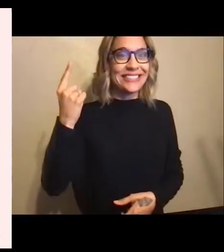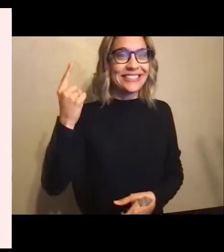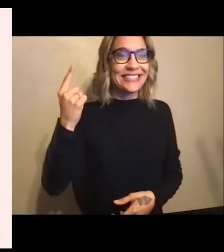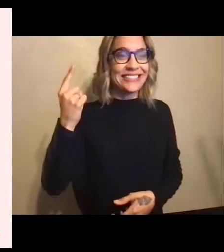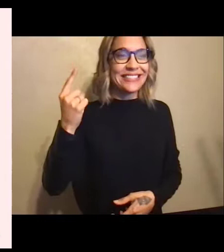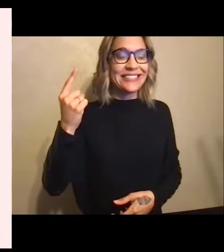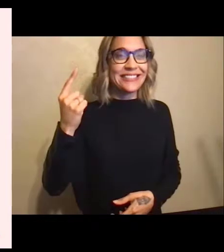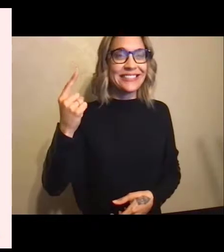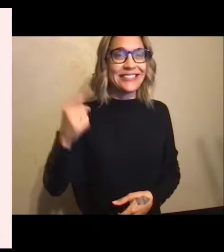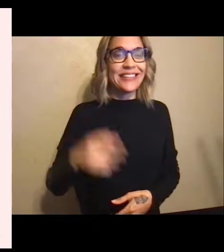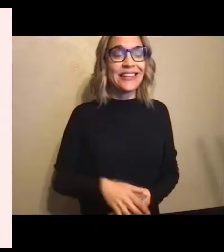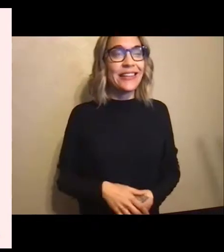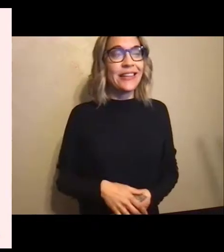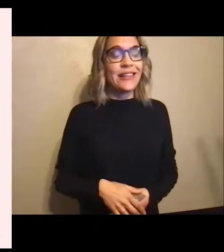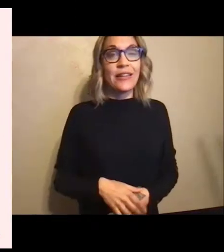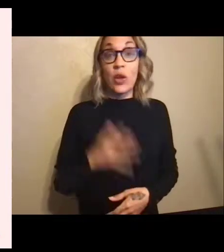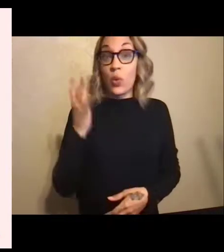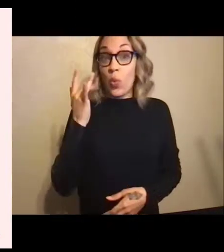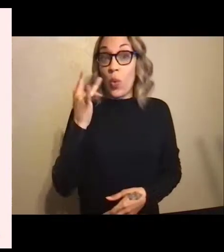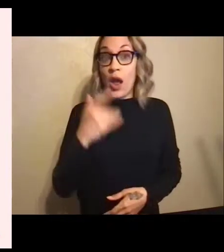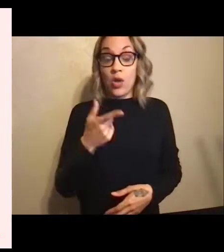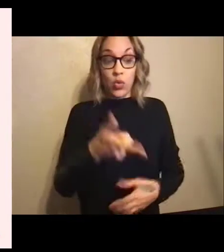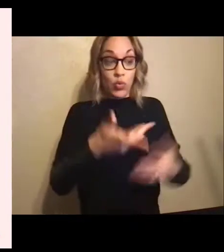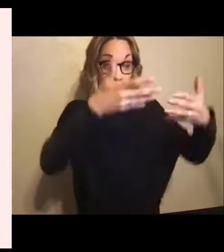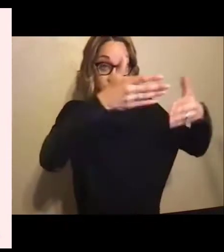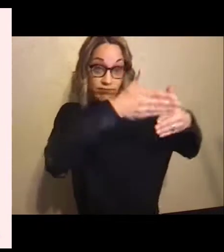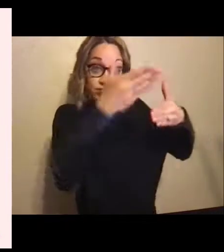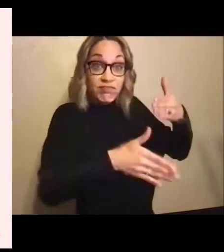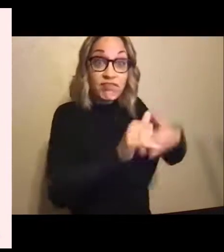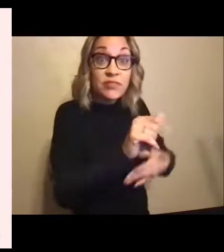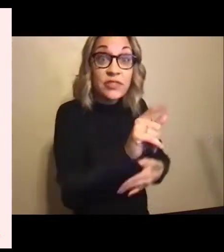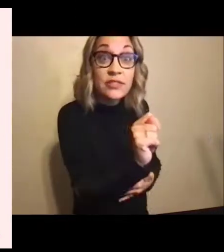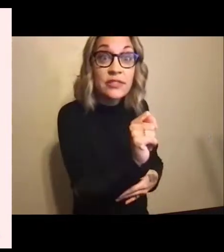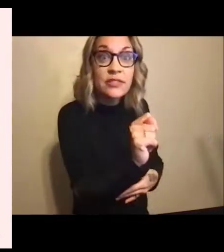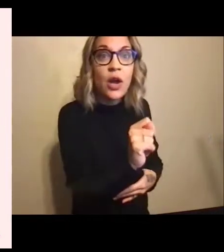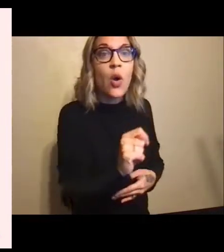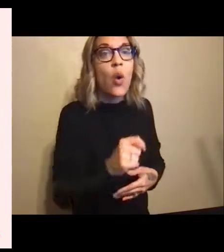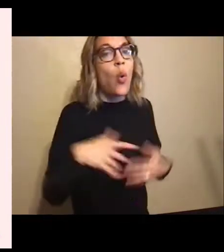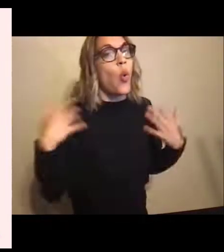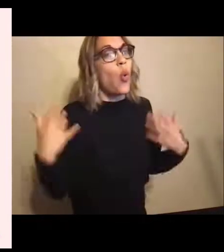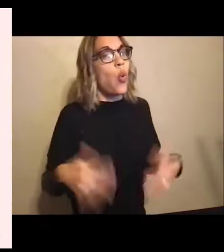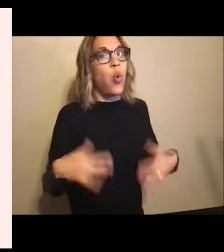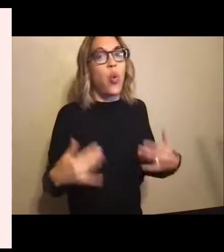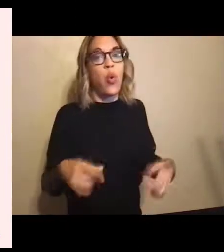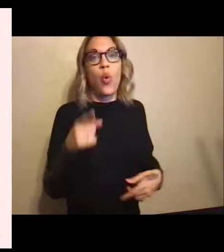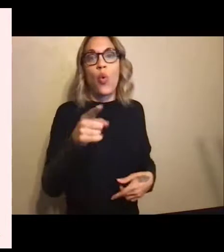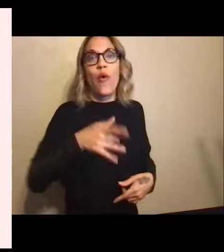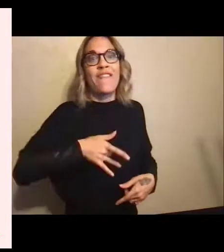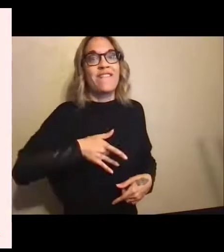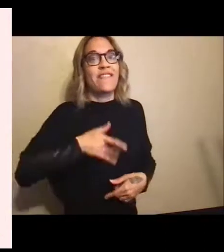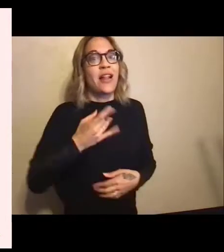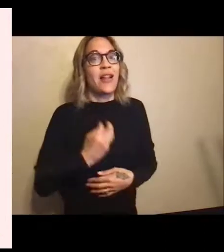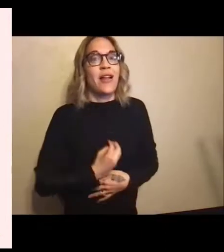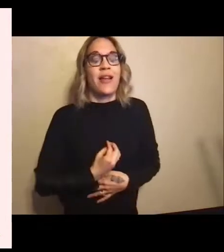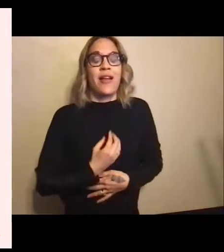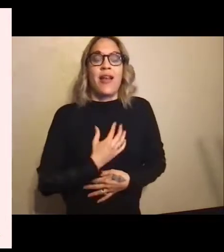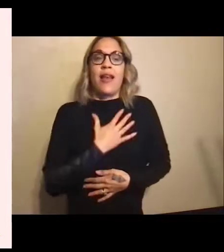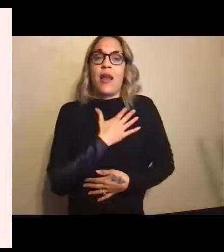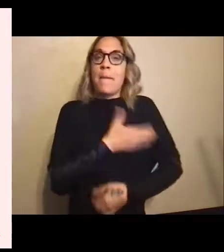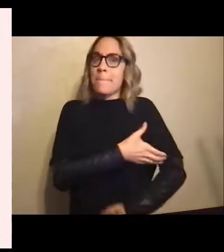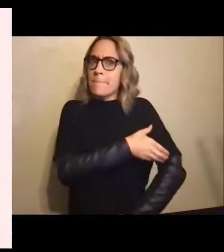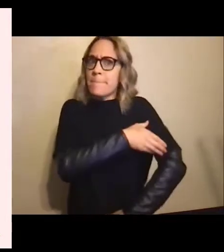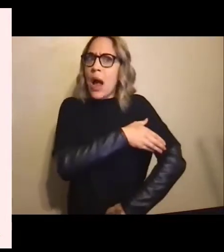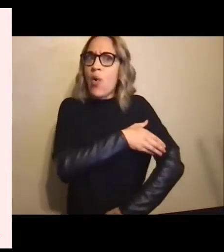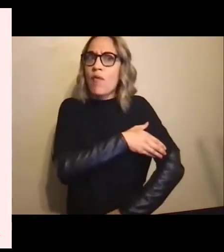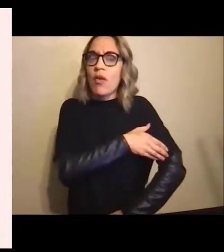things you hate first and leave the things you enjoy for after. Once you finish that task that